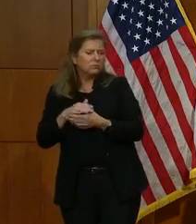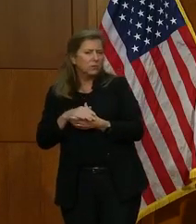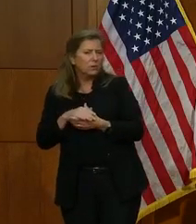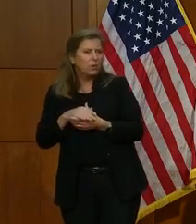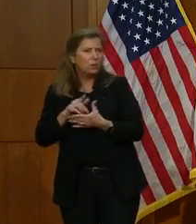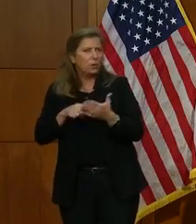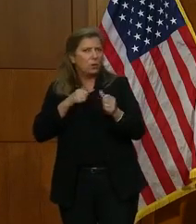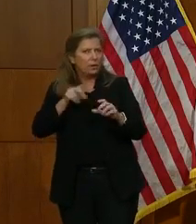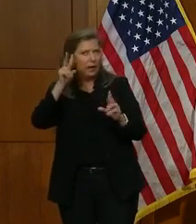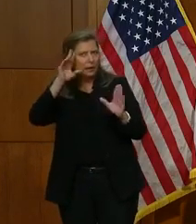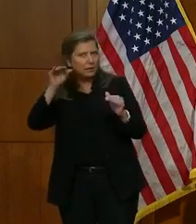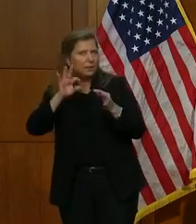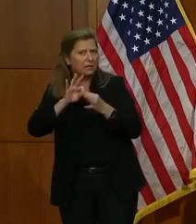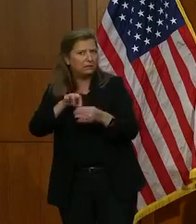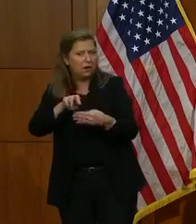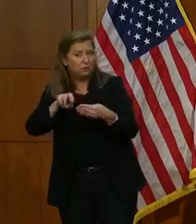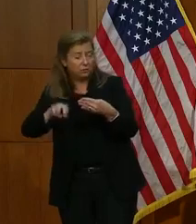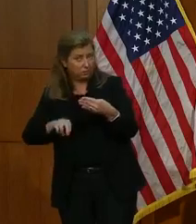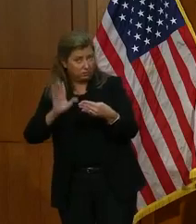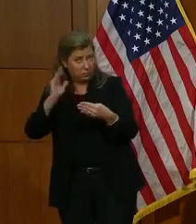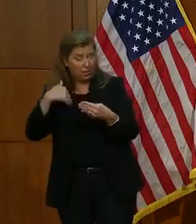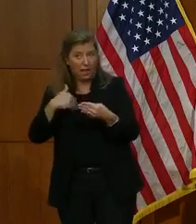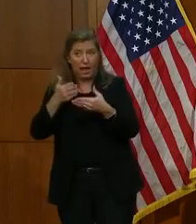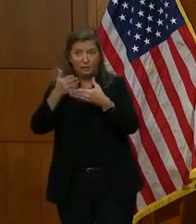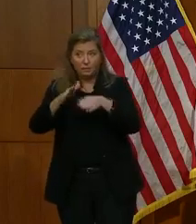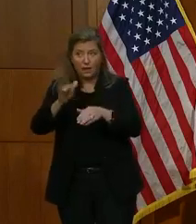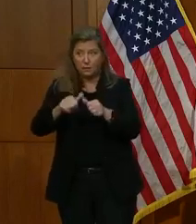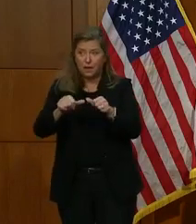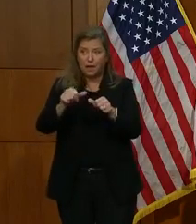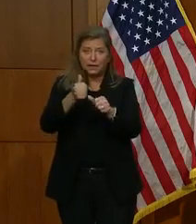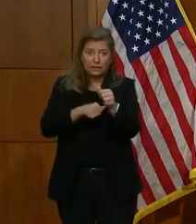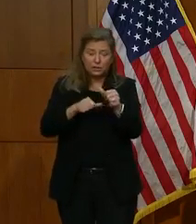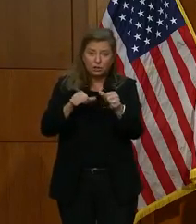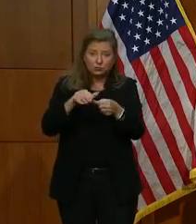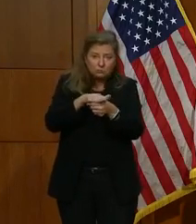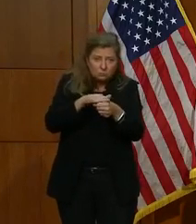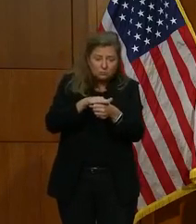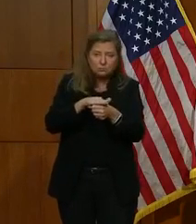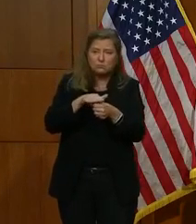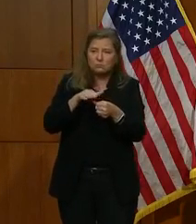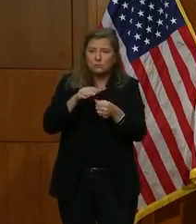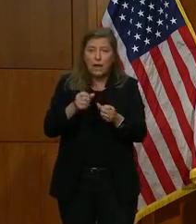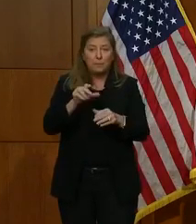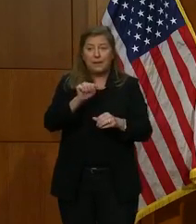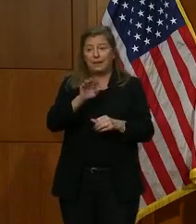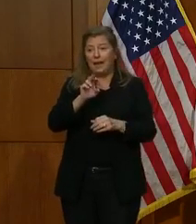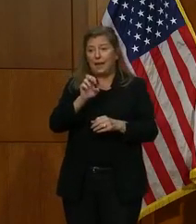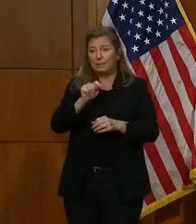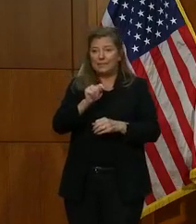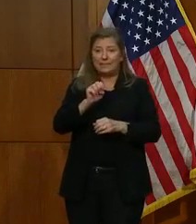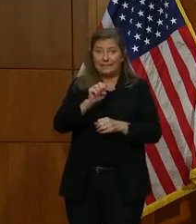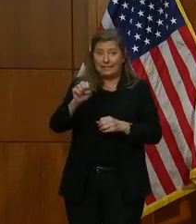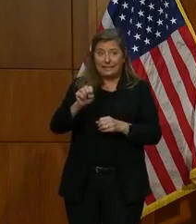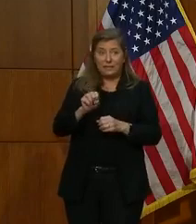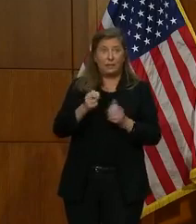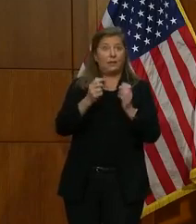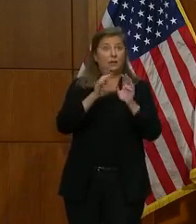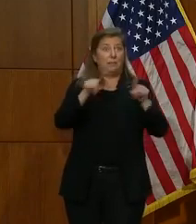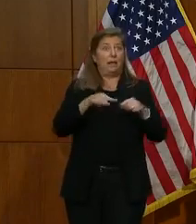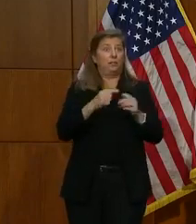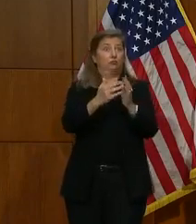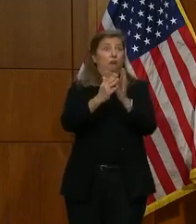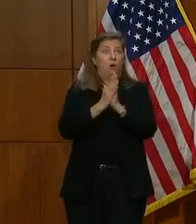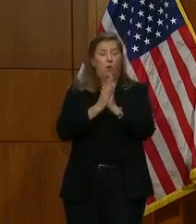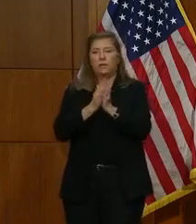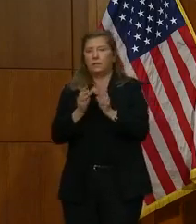far as results, are we going to have broken down by district and jurisdiction how many absentee ballots were requested and then how many have been counted